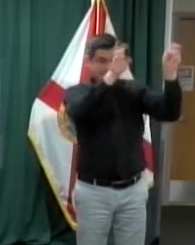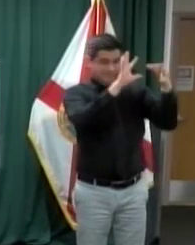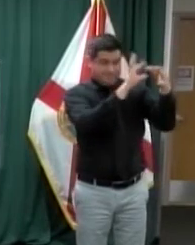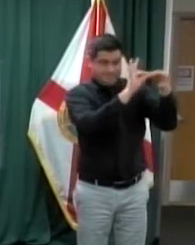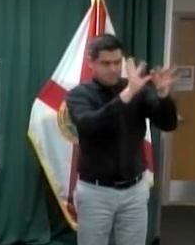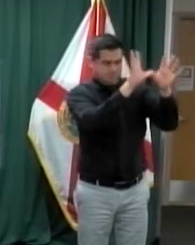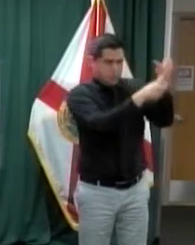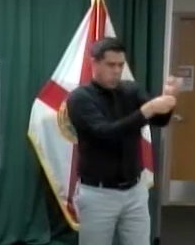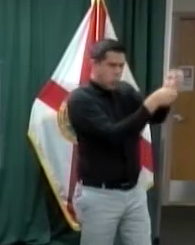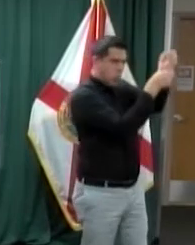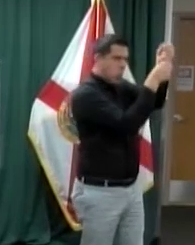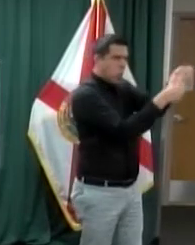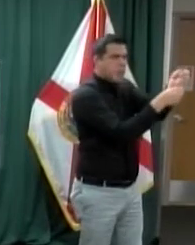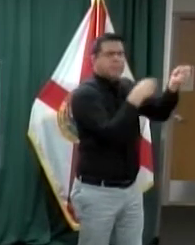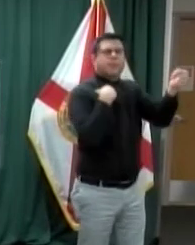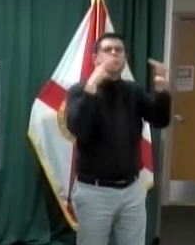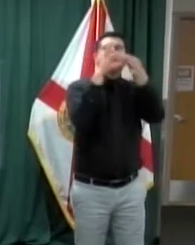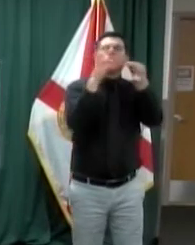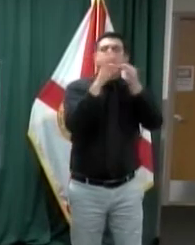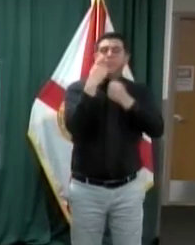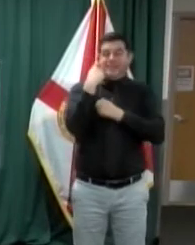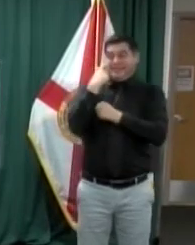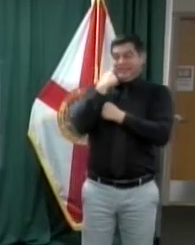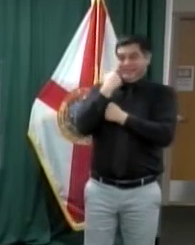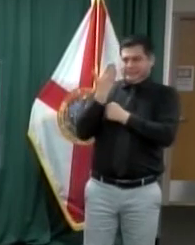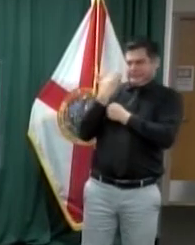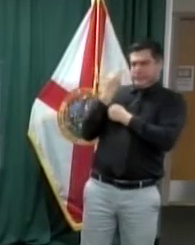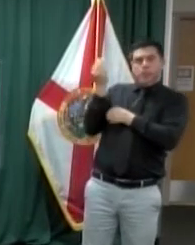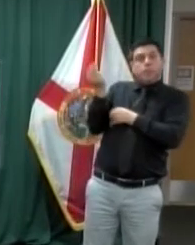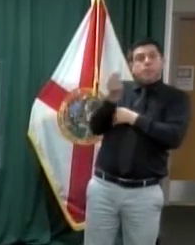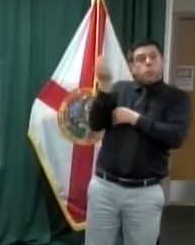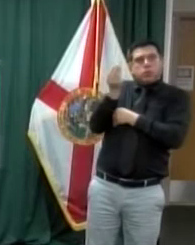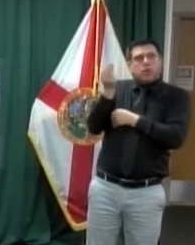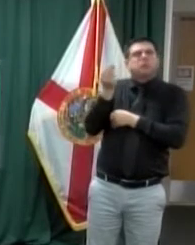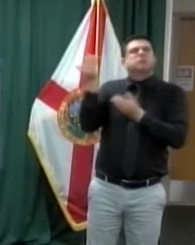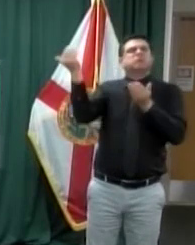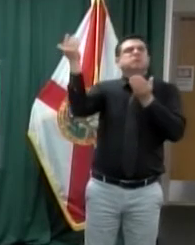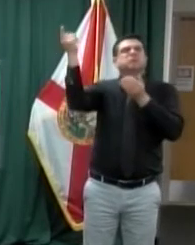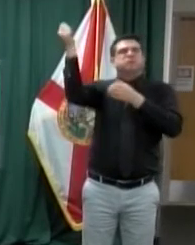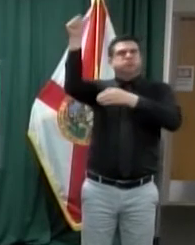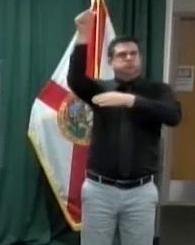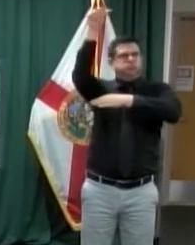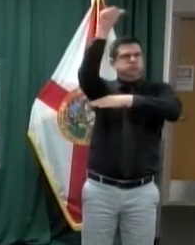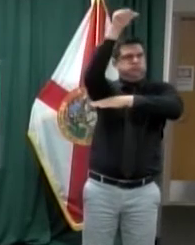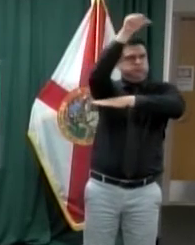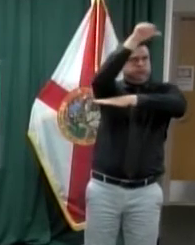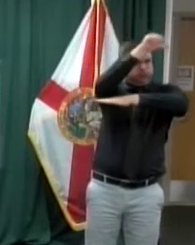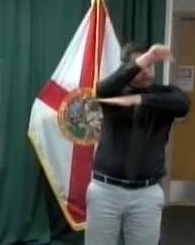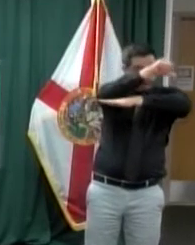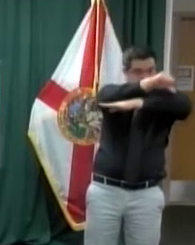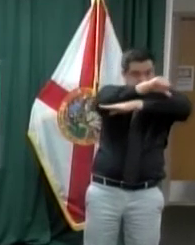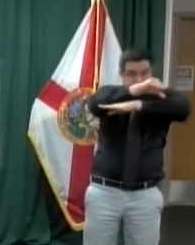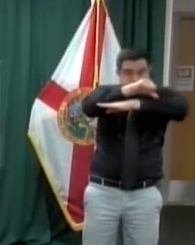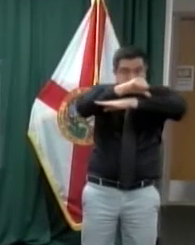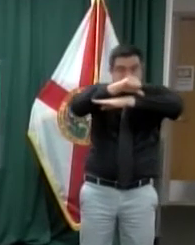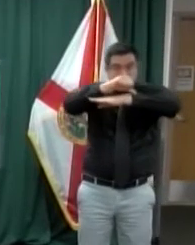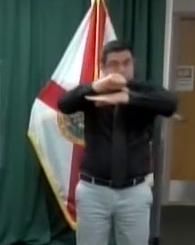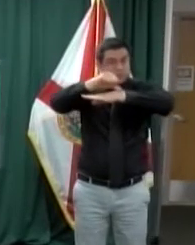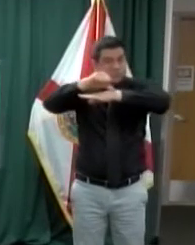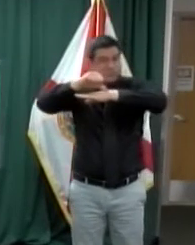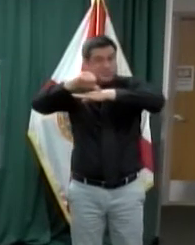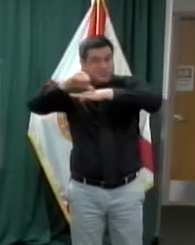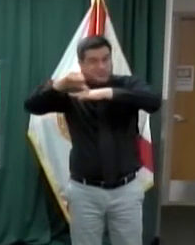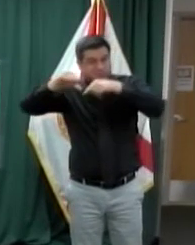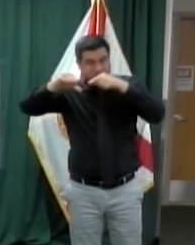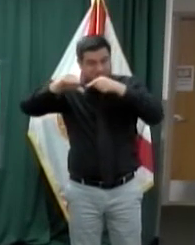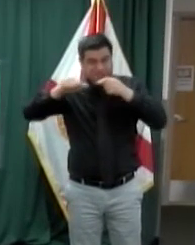event that happened last week, the tornado that occurred. I'm sorry, earlier this week, a tornado that occurred here in Seminole